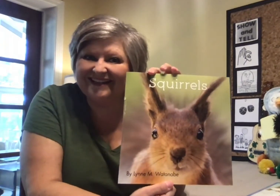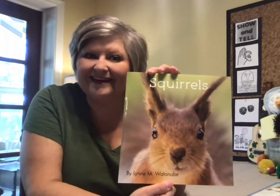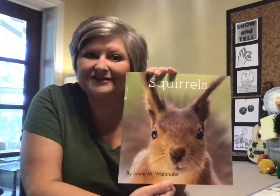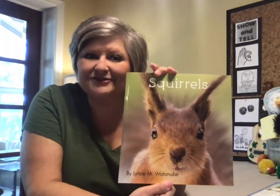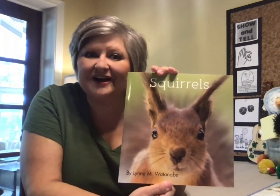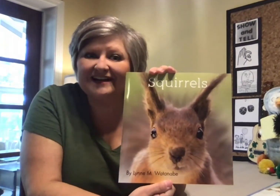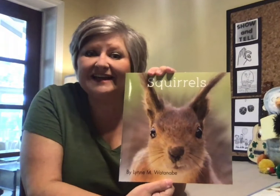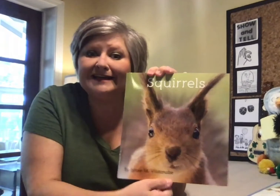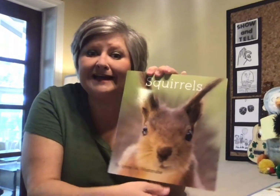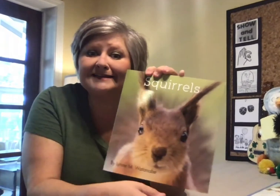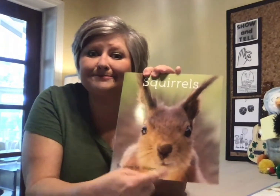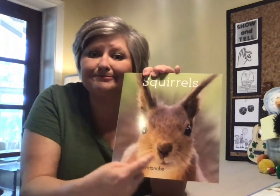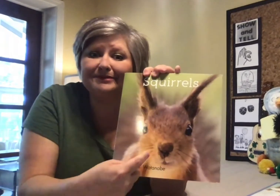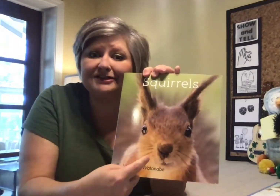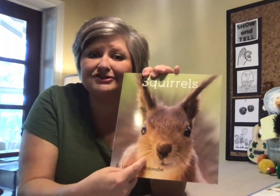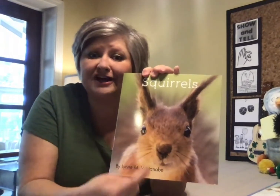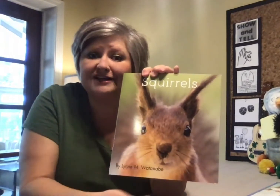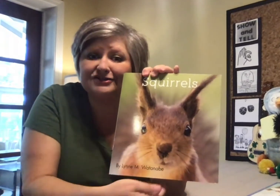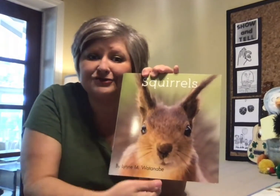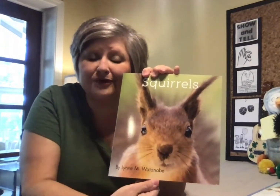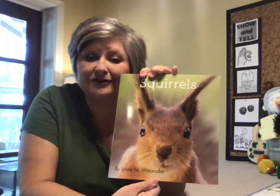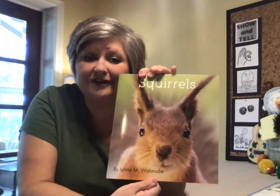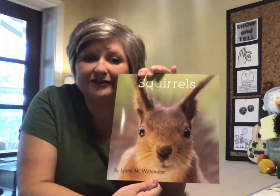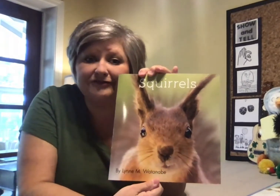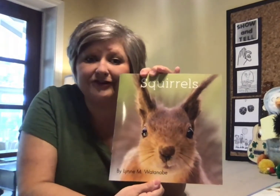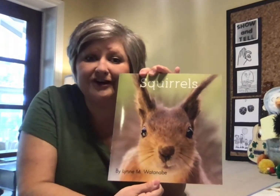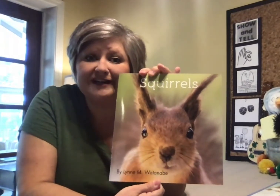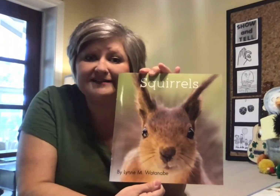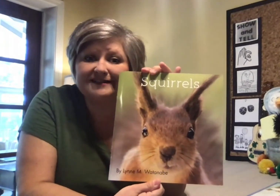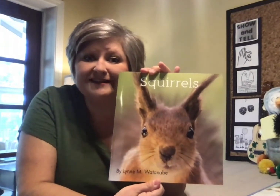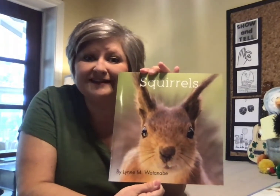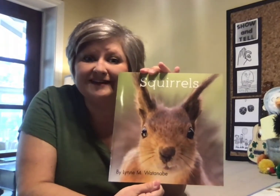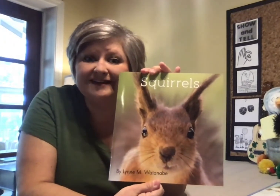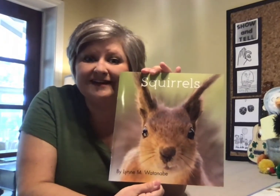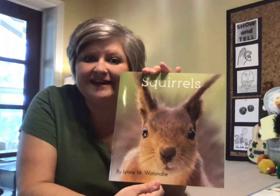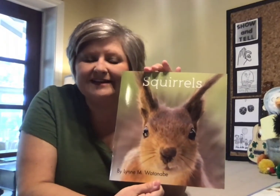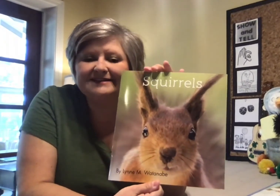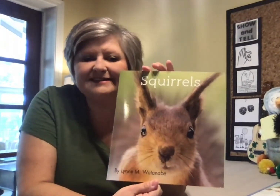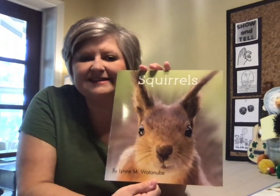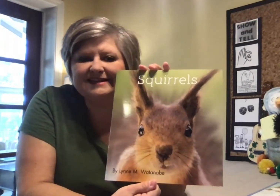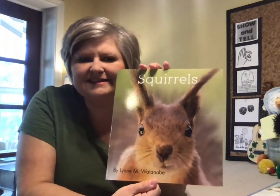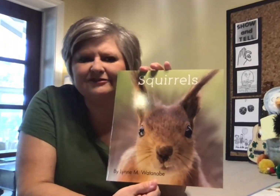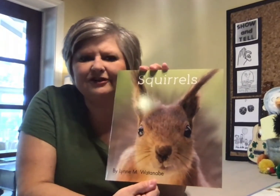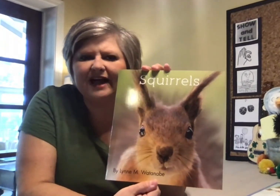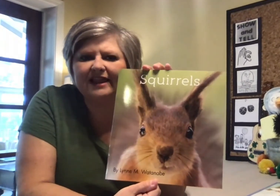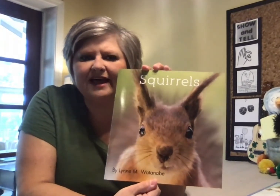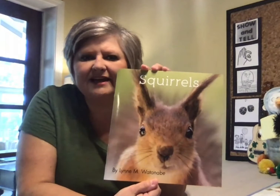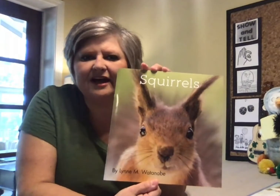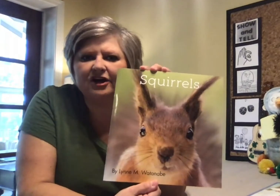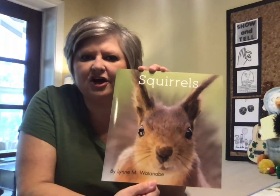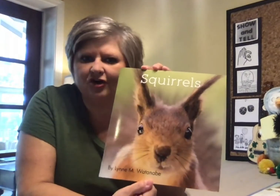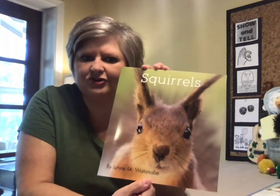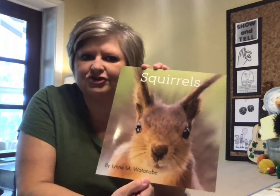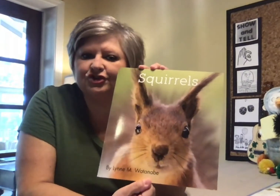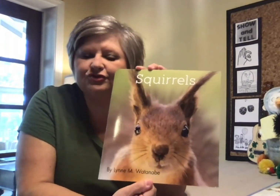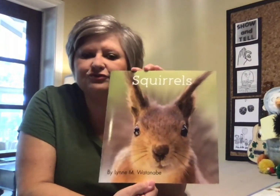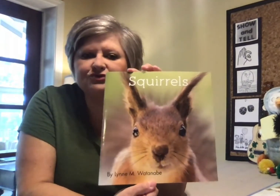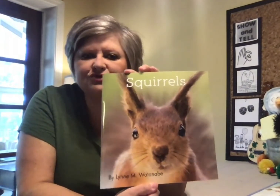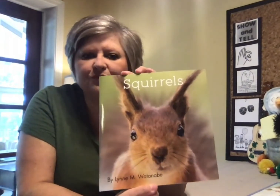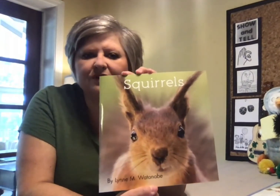That's right, it has a big giant squirrel on the front. Does this look like a cartoon